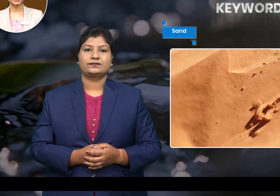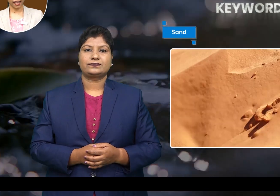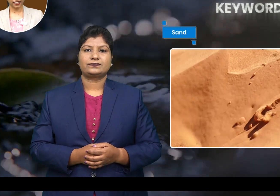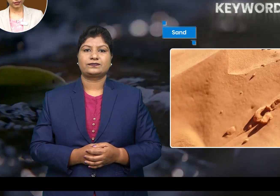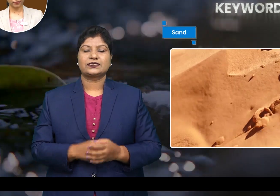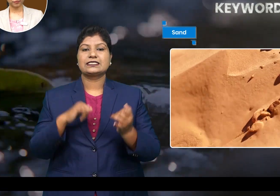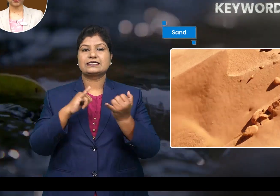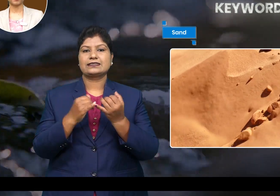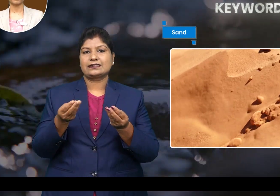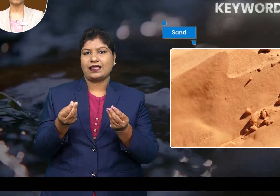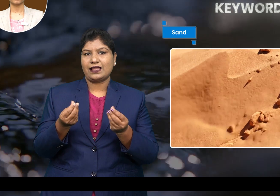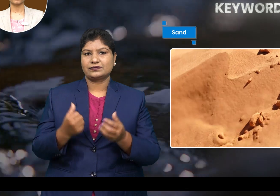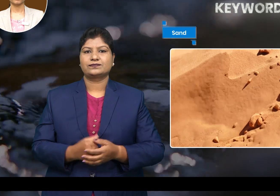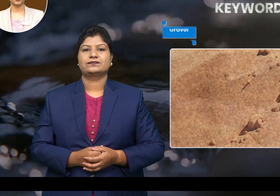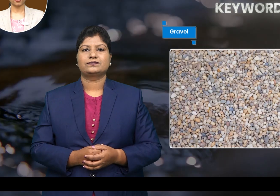sand,